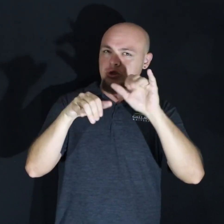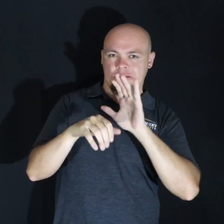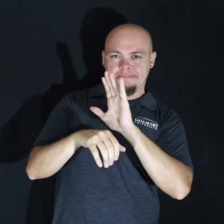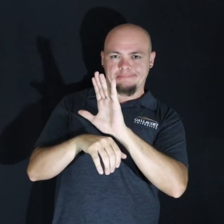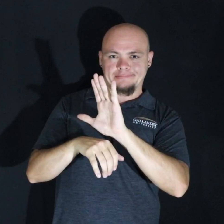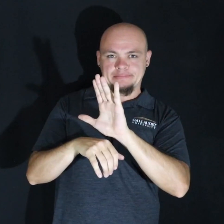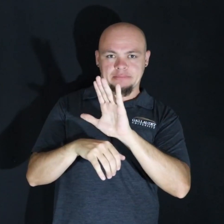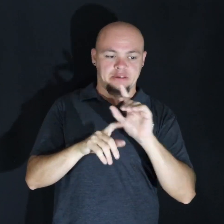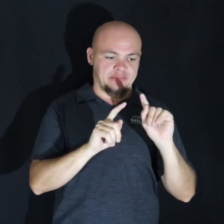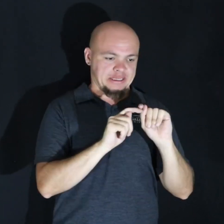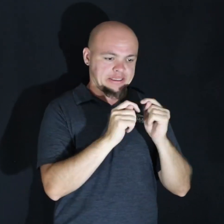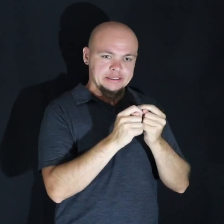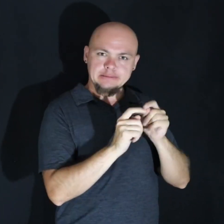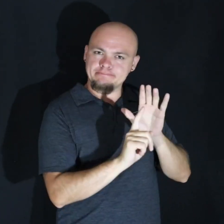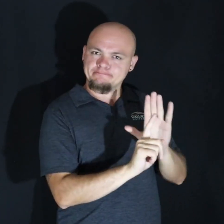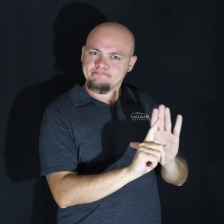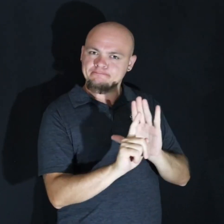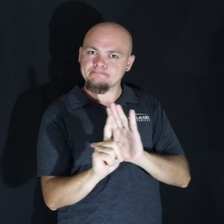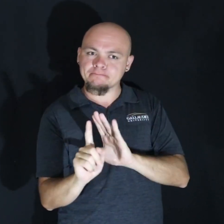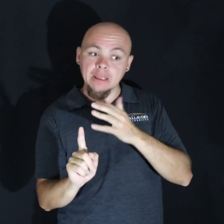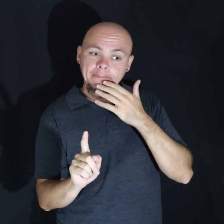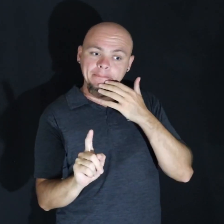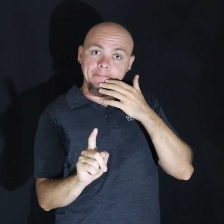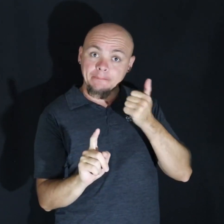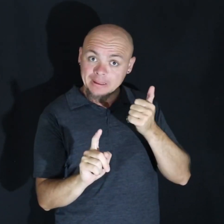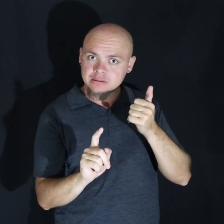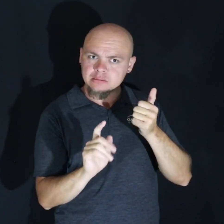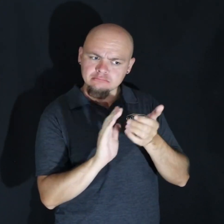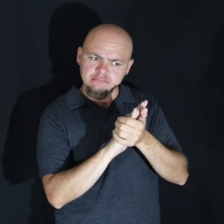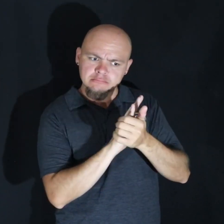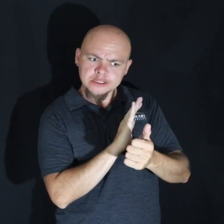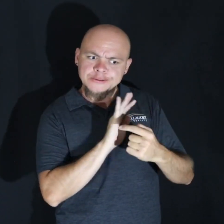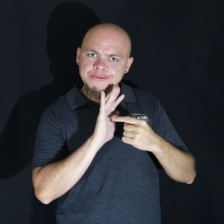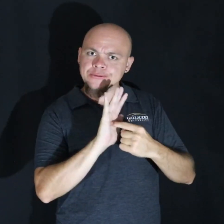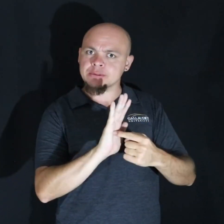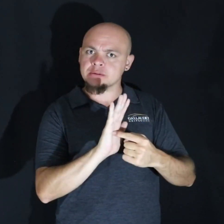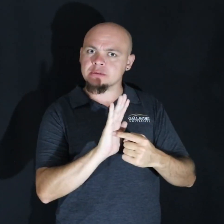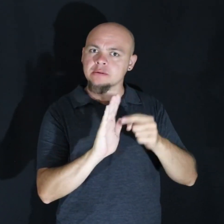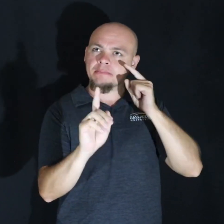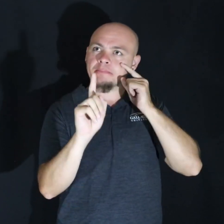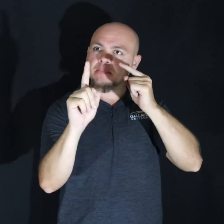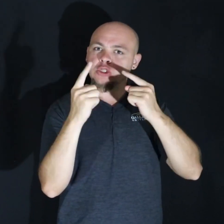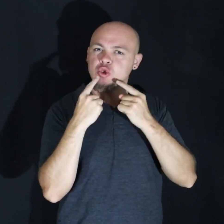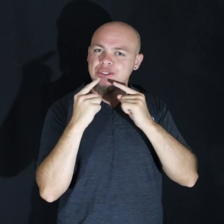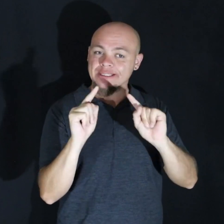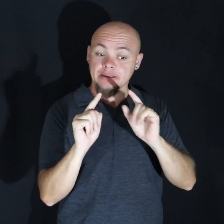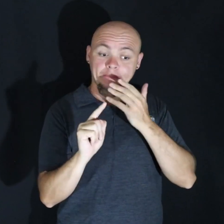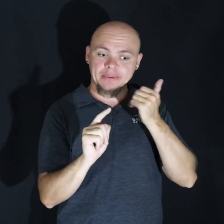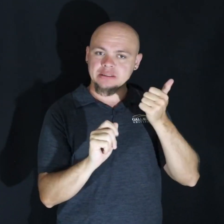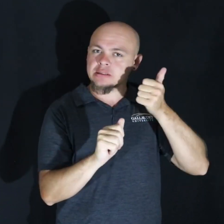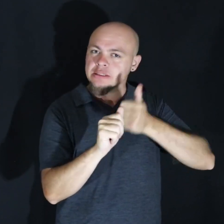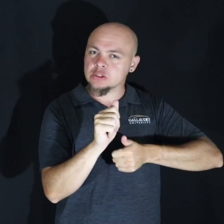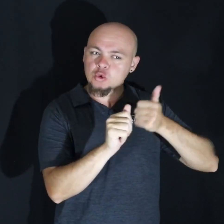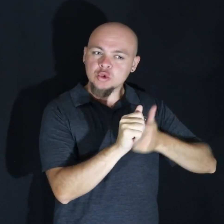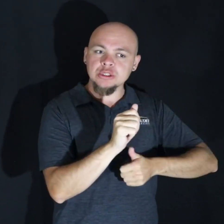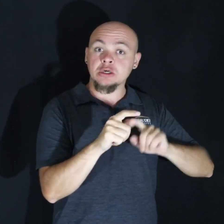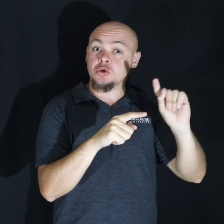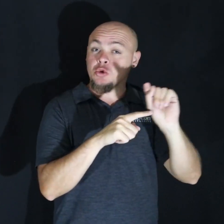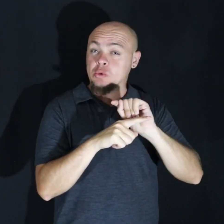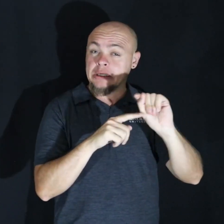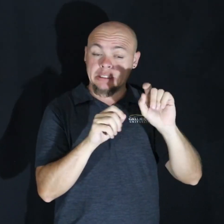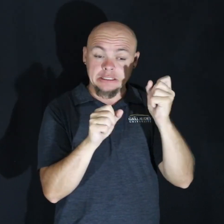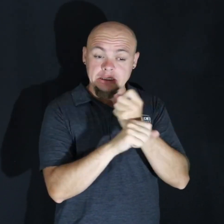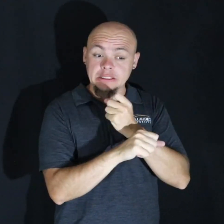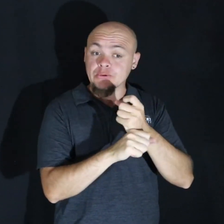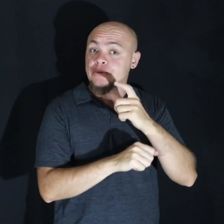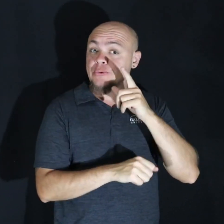the teams with the best performance metrics, highest mission success, best training statistics,